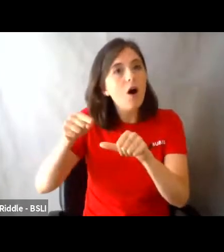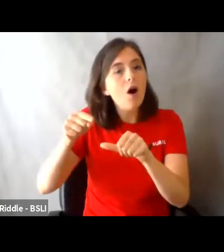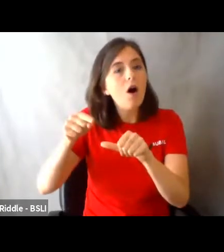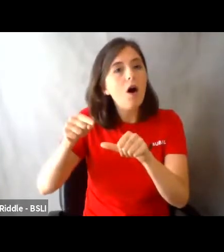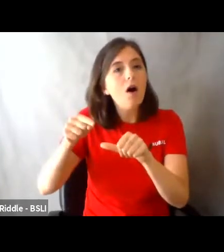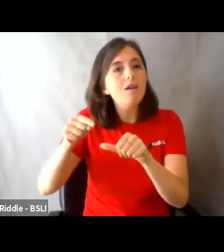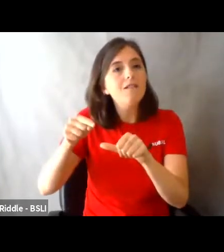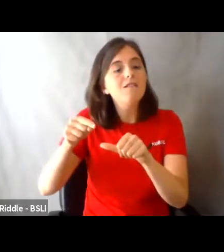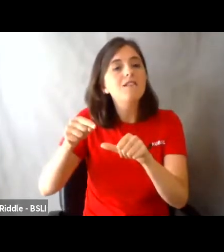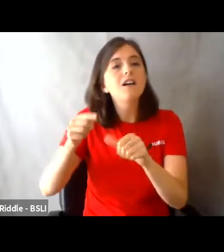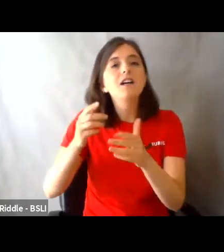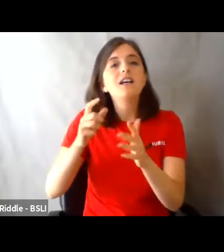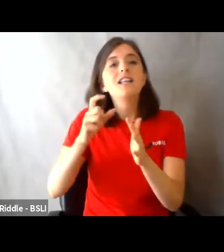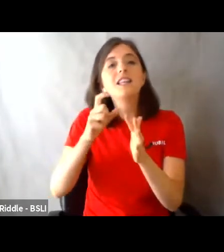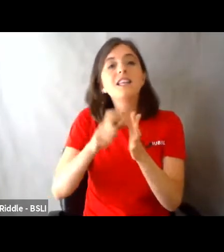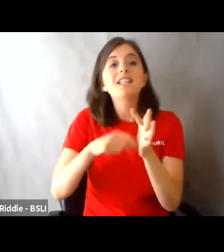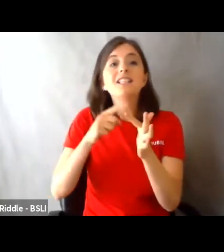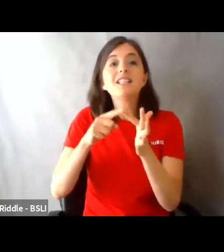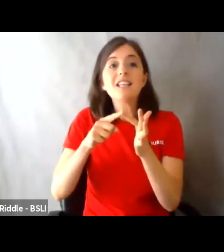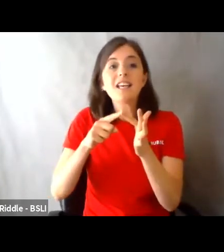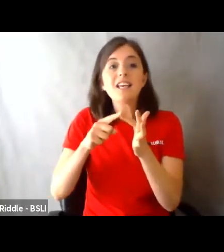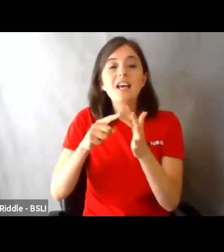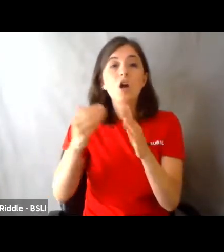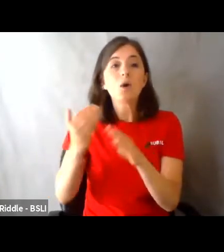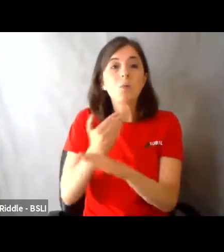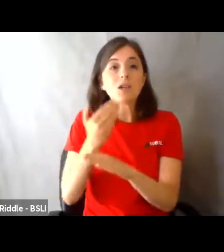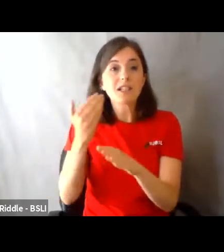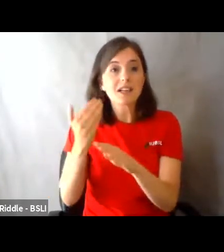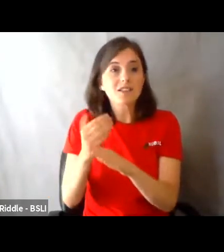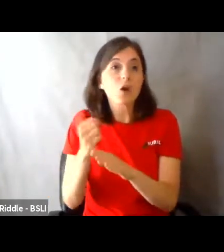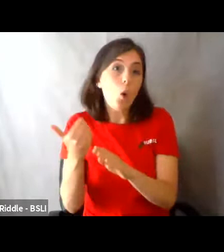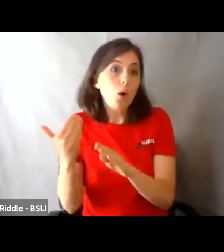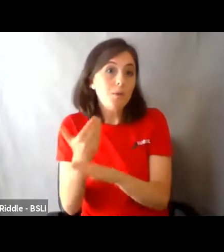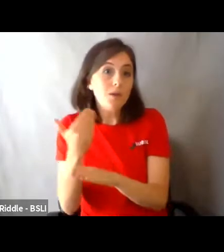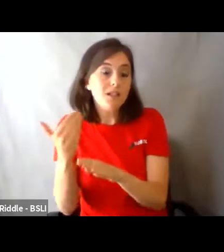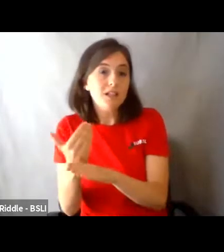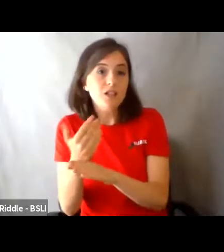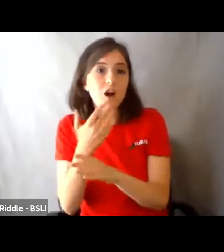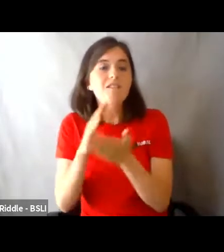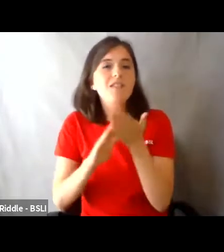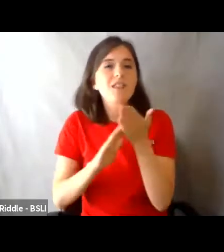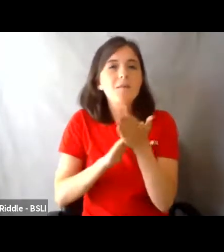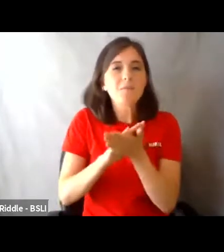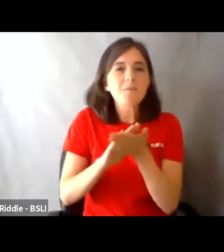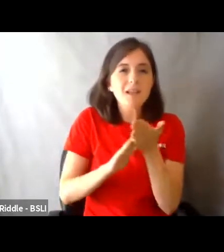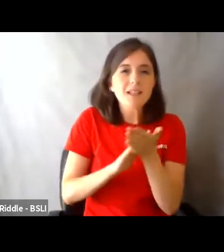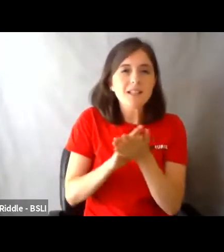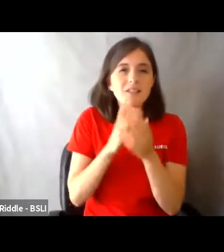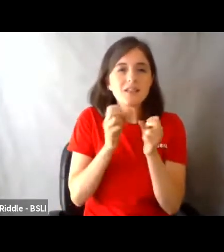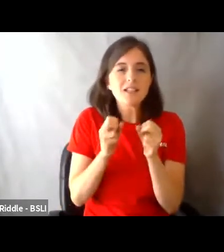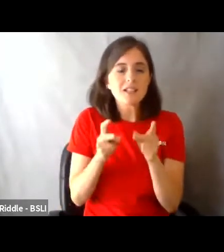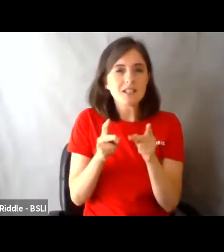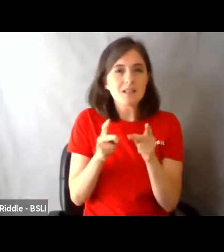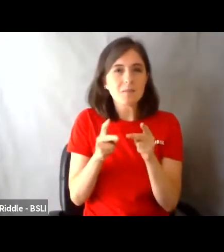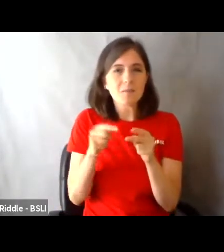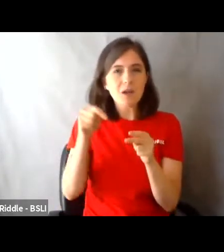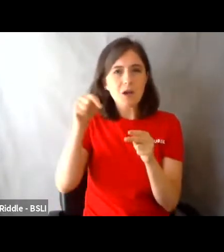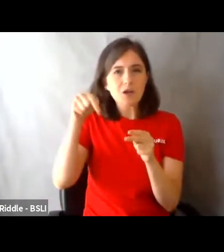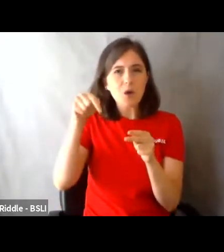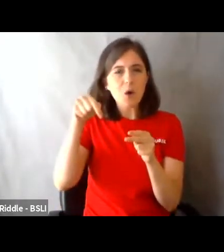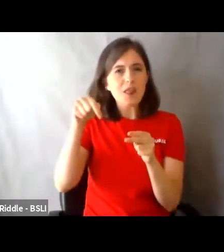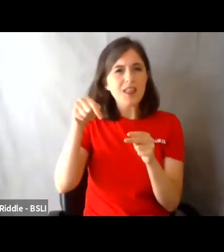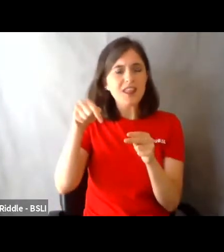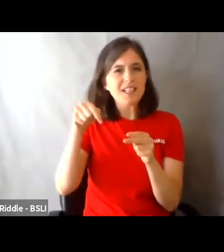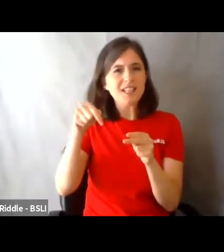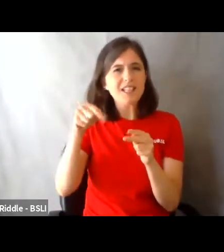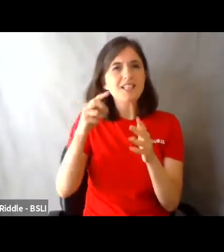or commodification of the means of subsistence. Now, this is kind of a concept that comes from a lot of Marxist thinking,